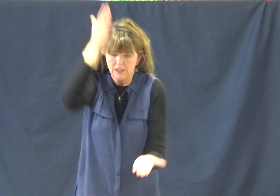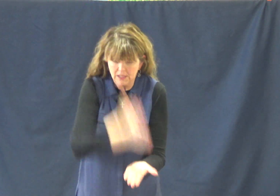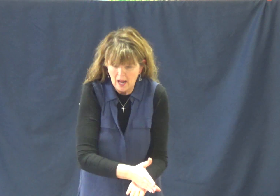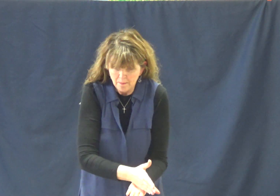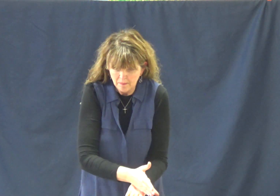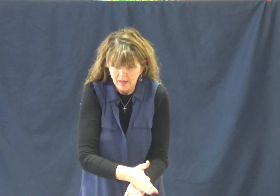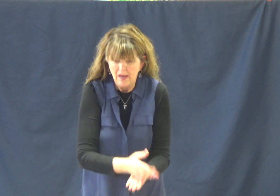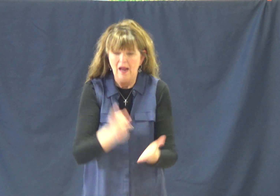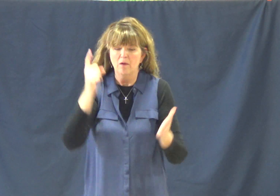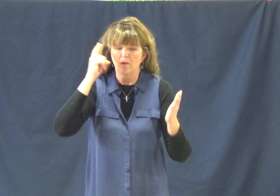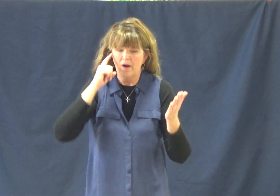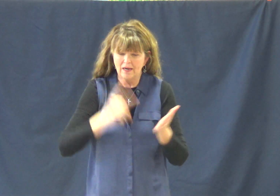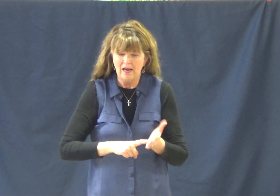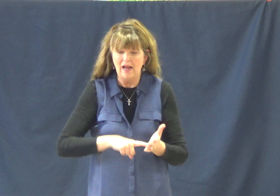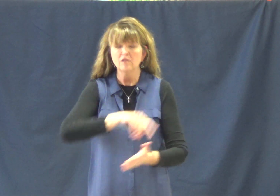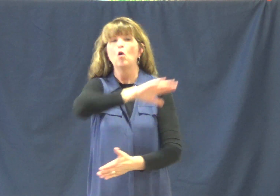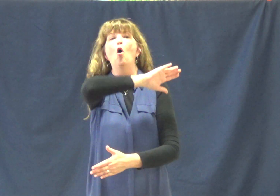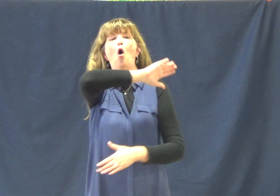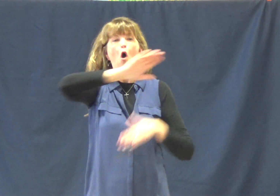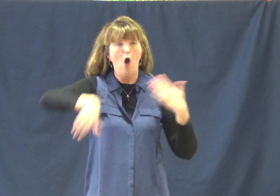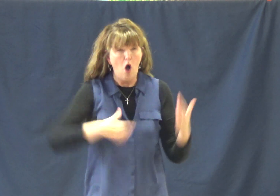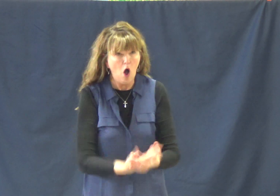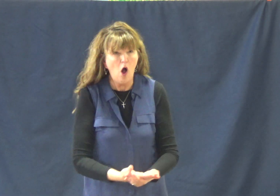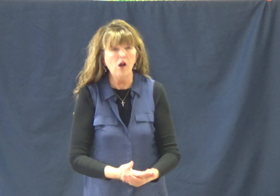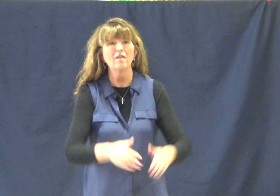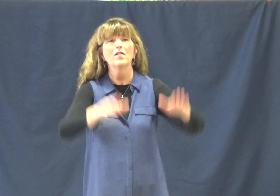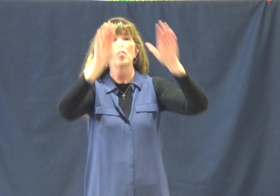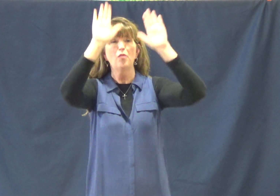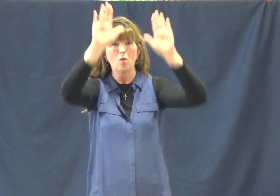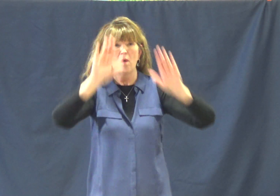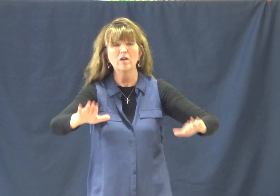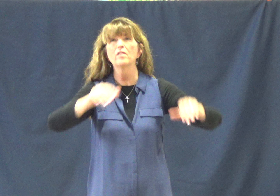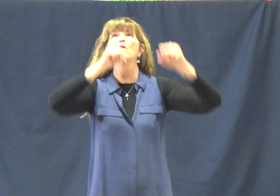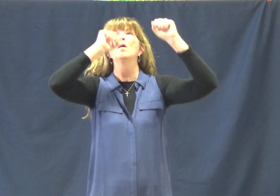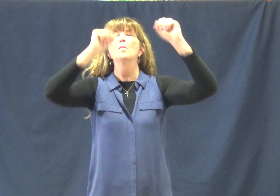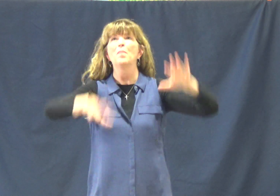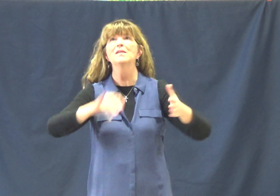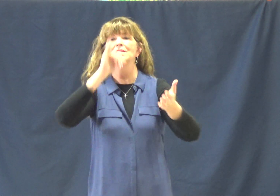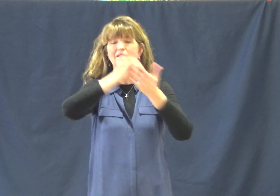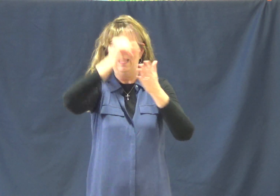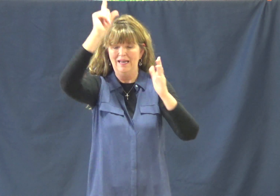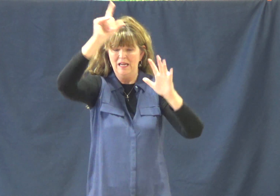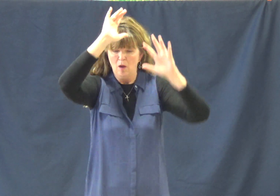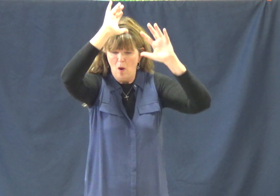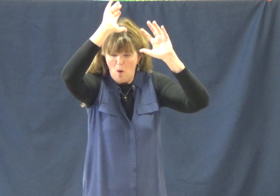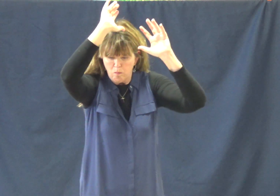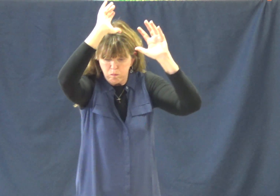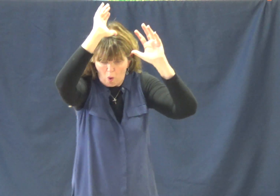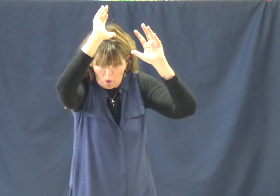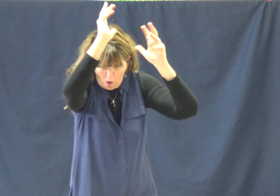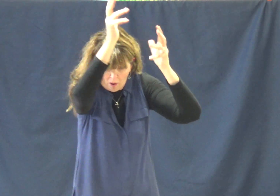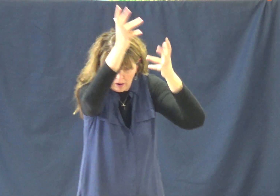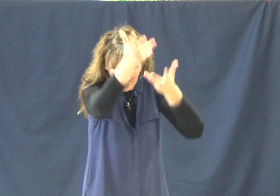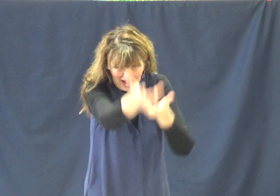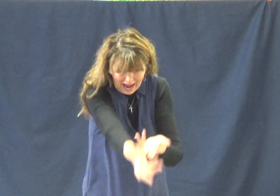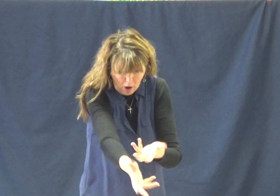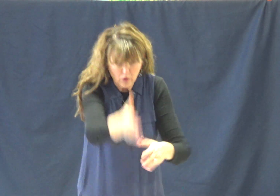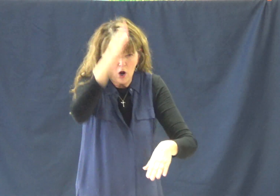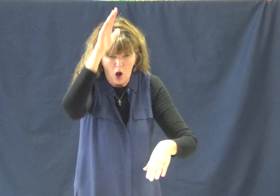He wants his children to stop and recognize all the wonderful blessings that he has